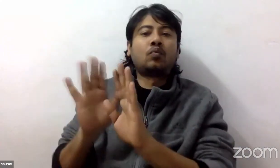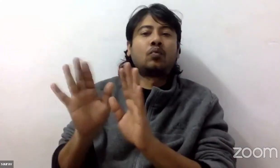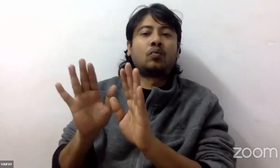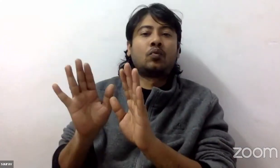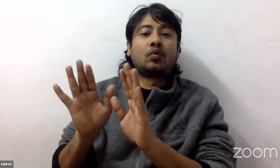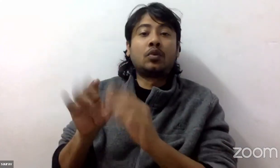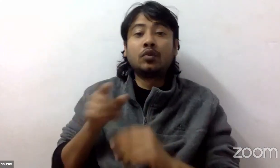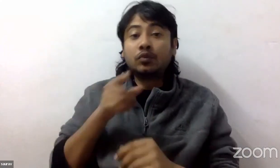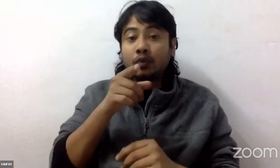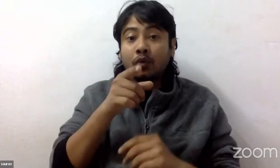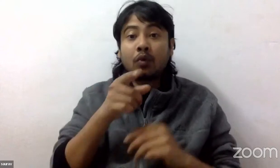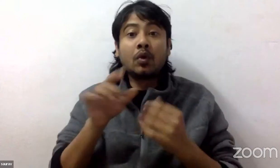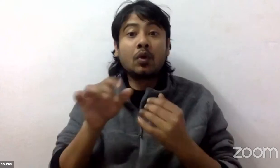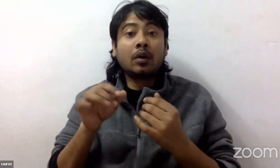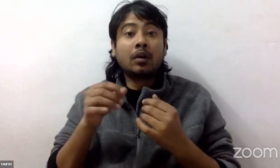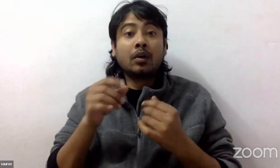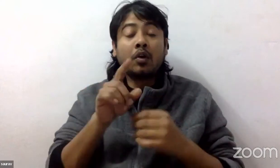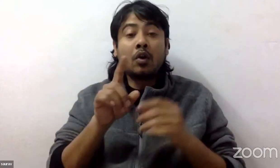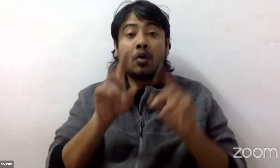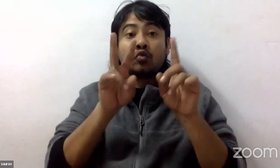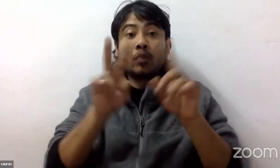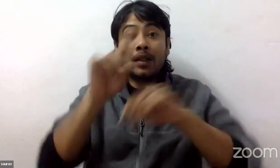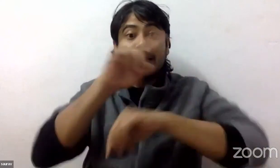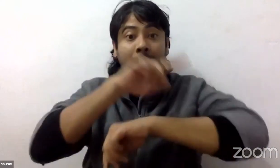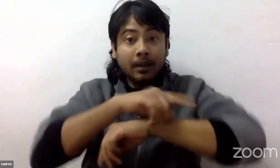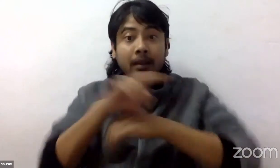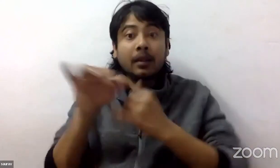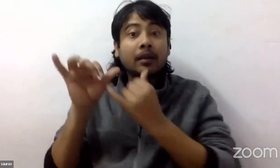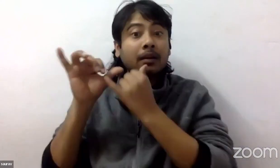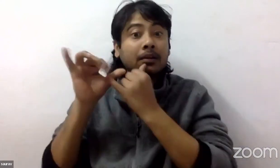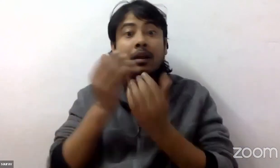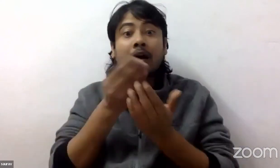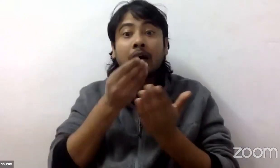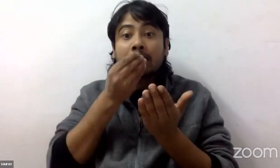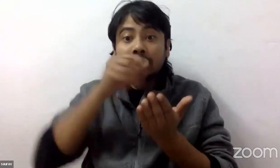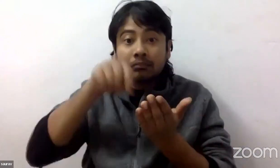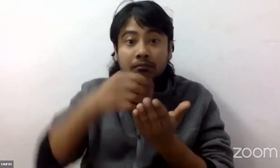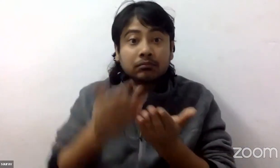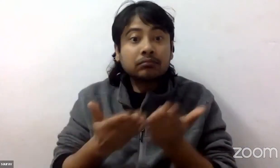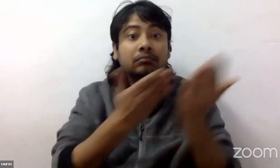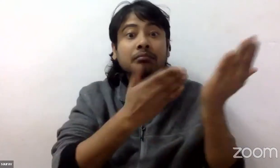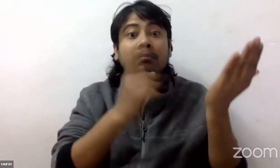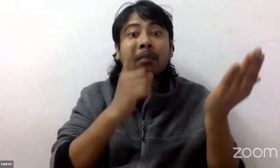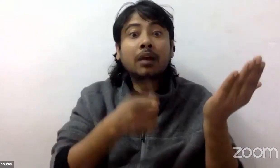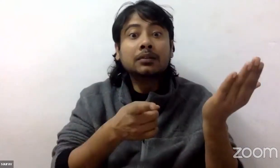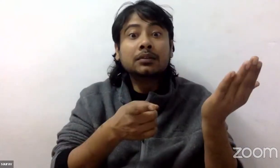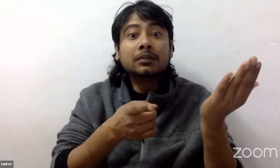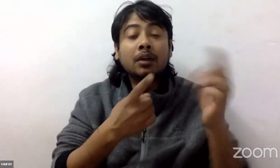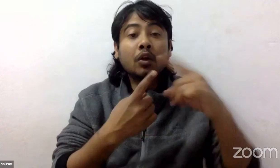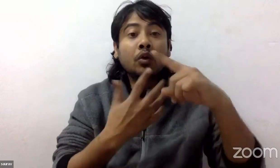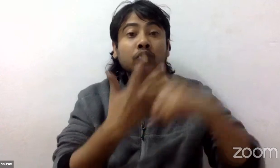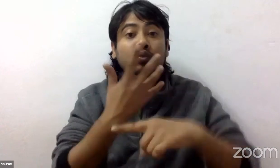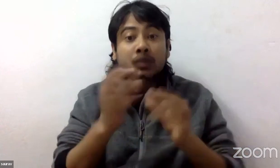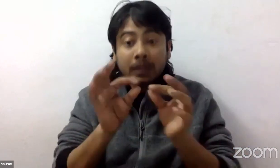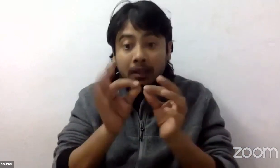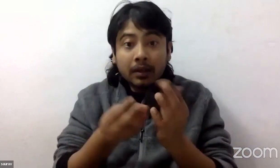have sufficient amount of tulsi leaves with you so that you can use it on Ekadashi and you can use them also on